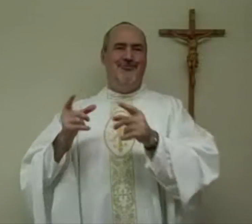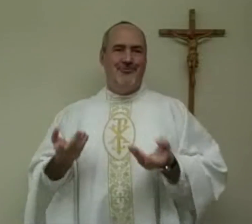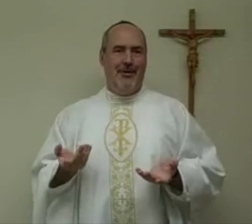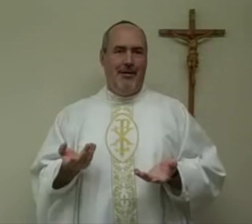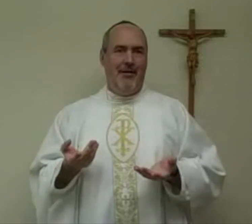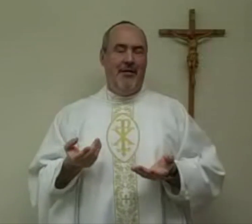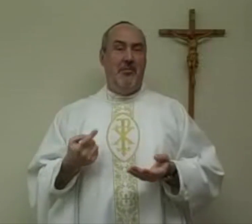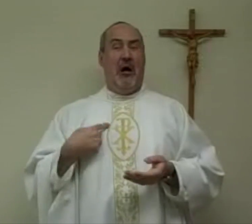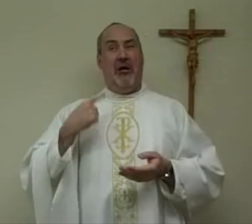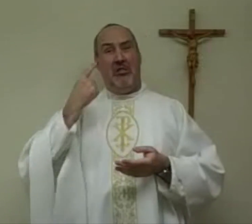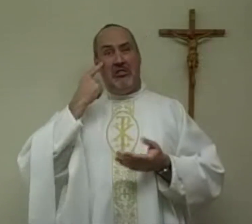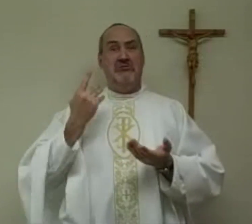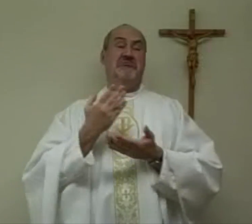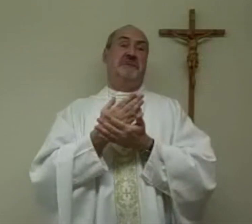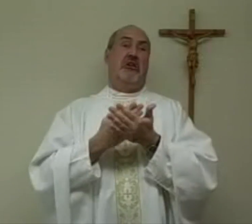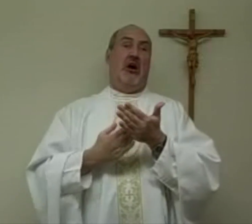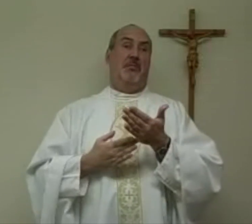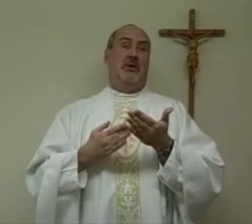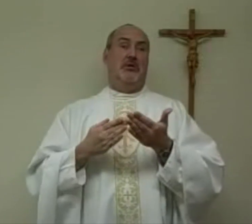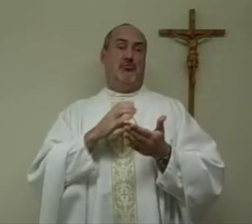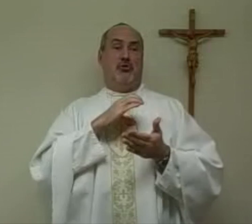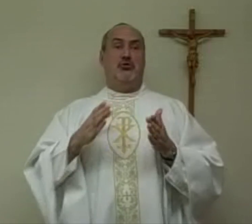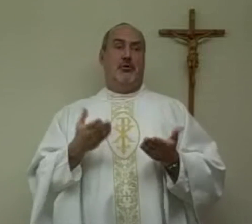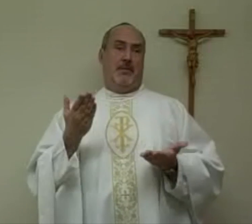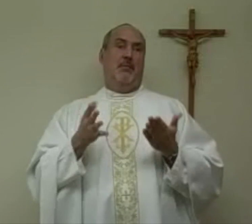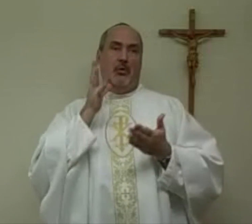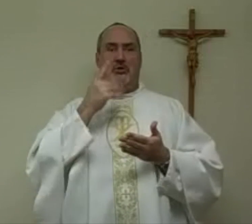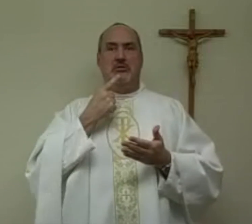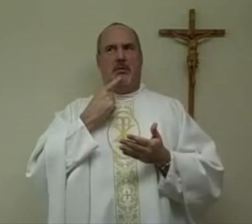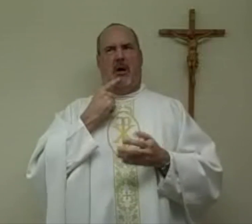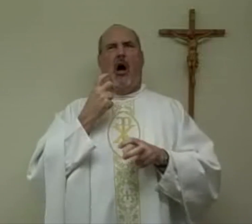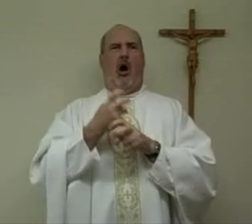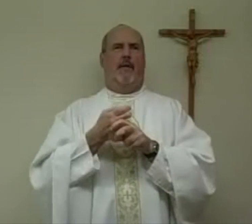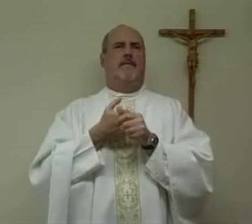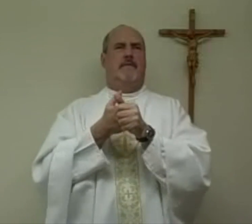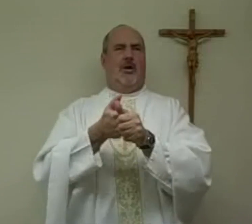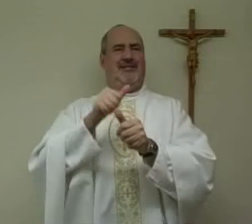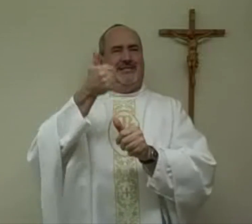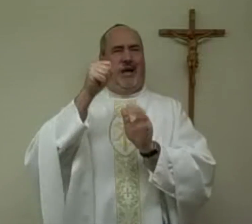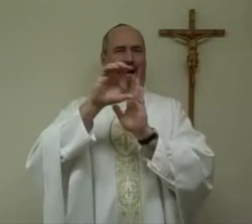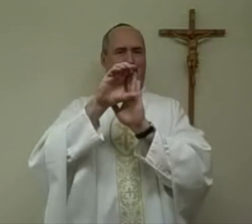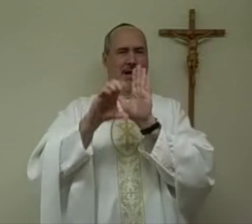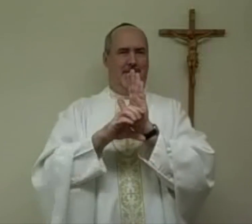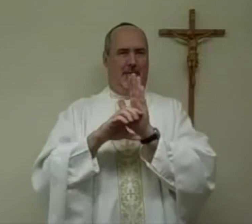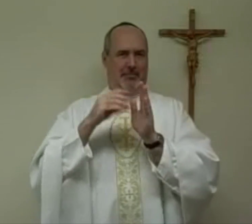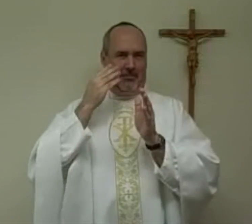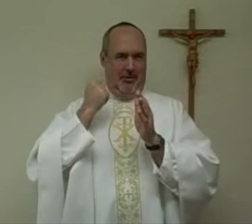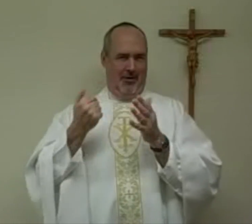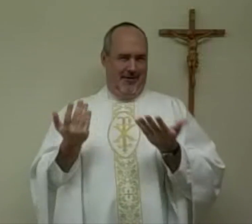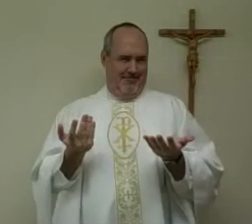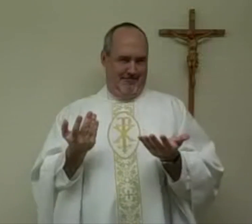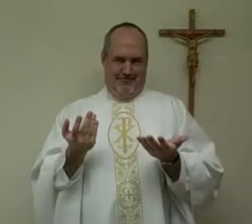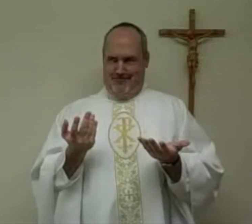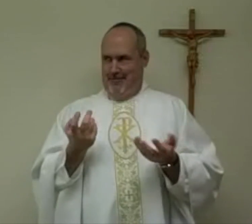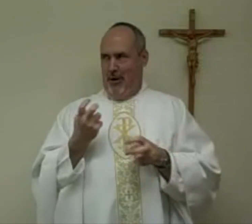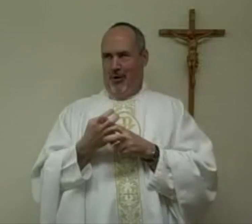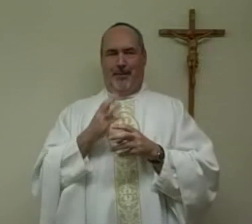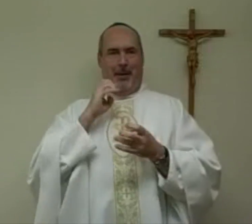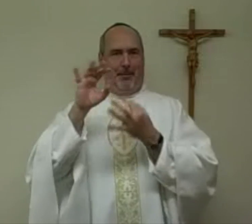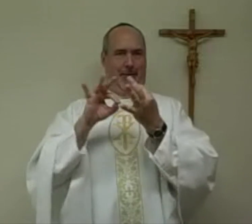There are all types of Christians that might have all different kinds of answers. Some Christians might say, well, it's pretty hard to follow the Ten Commandments because,